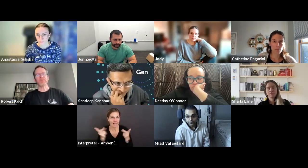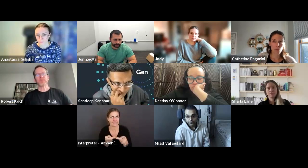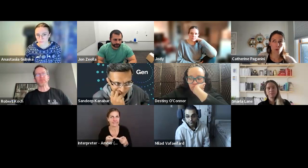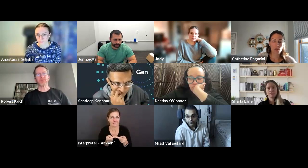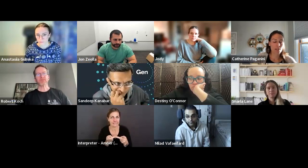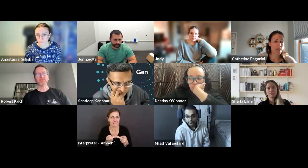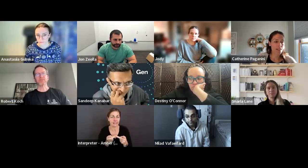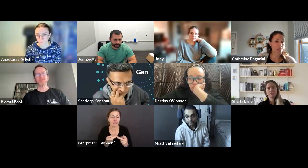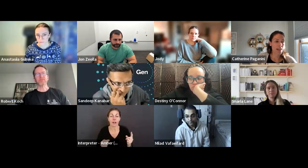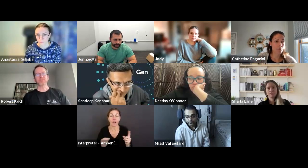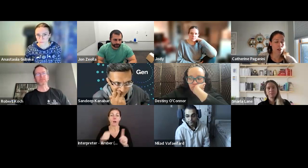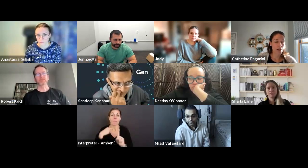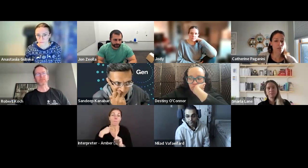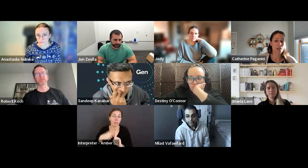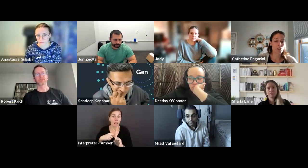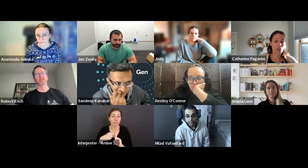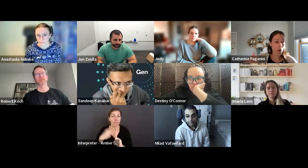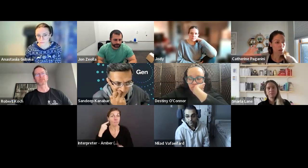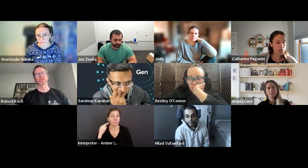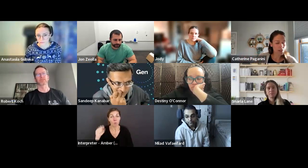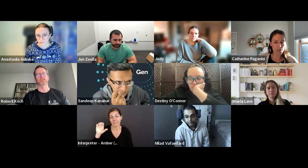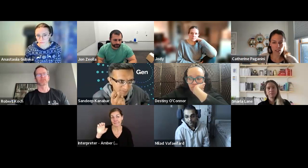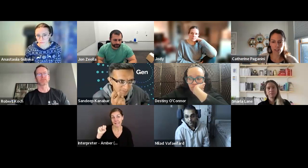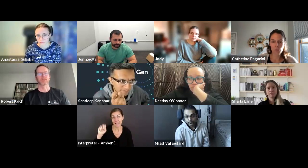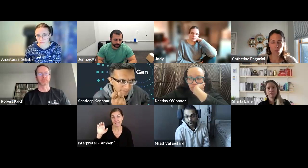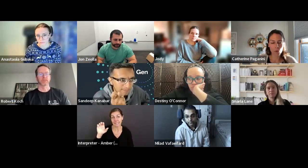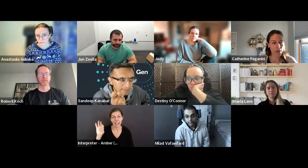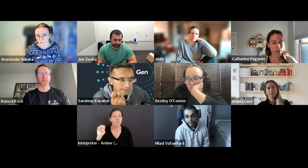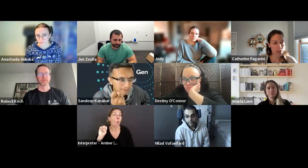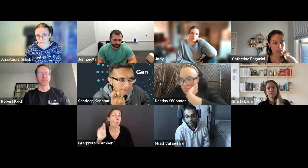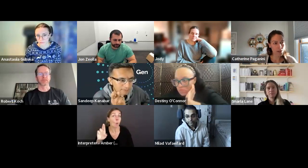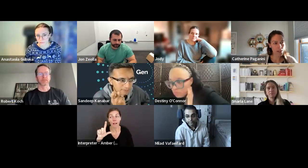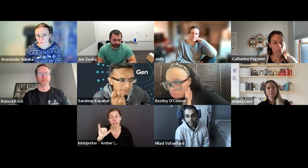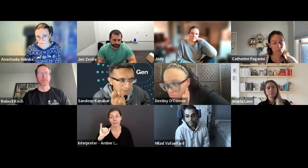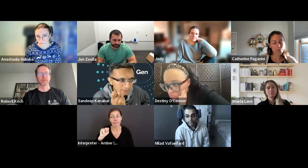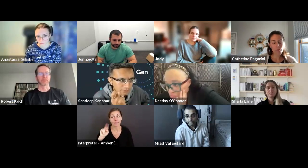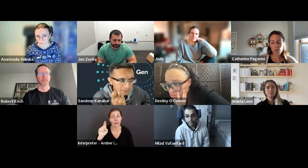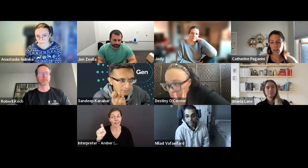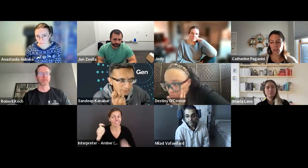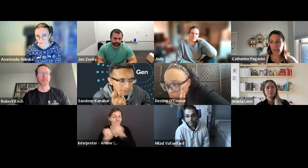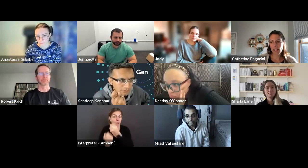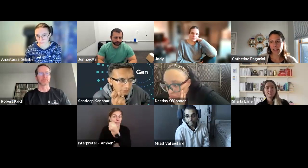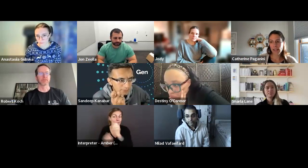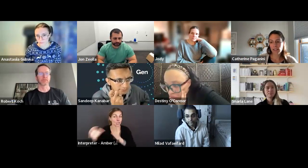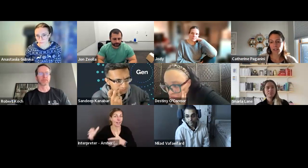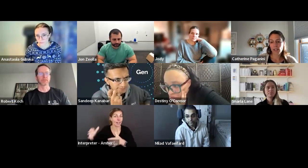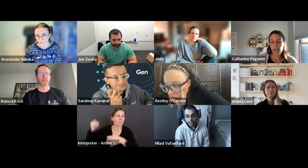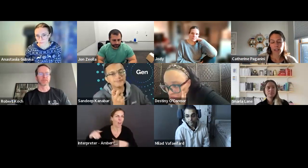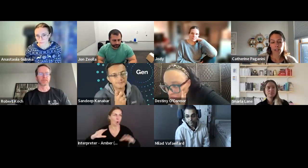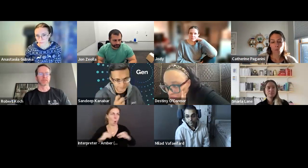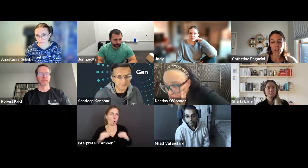also for the CNCF or Linux Foundation to own it gives it a little bit more credibility out there.